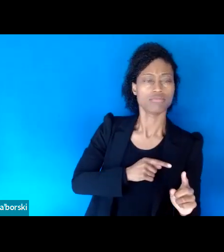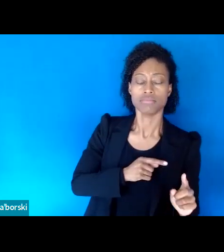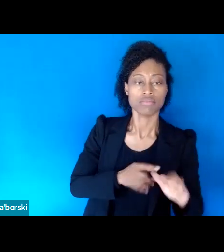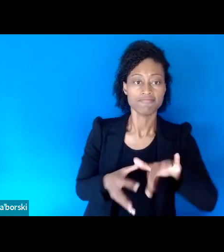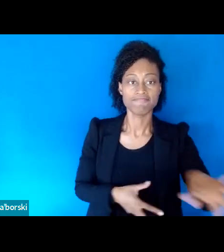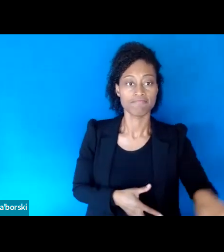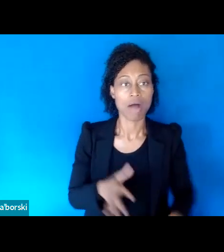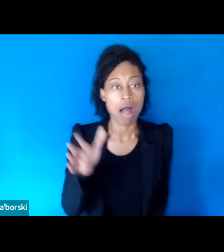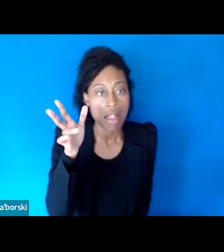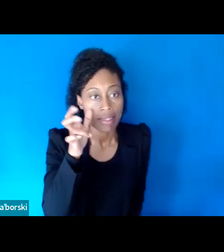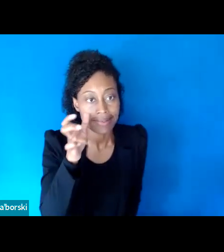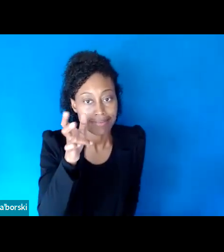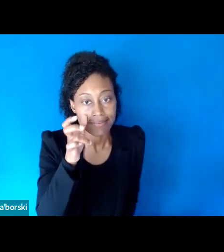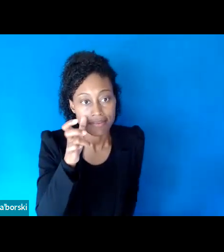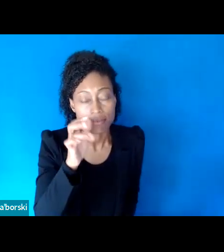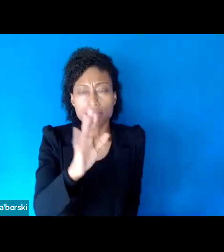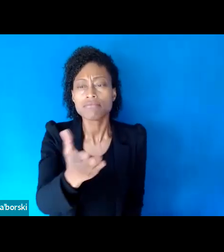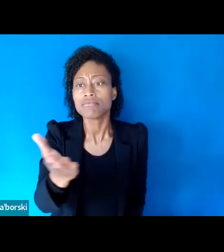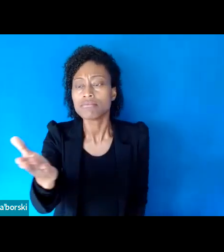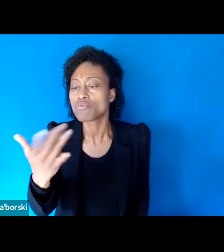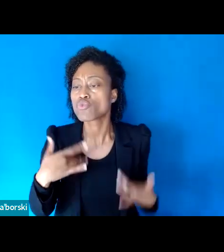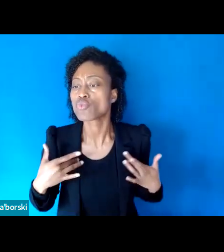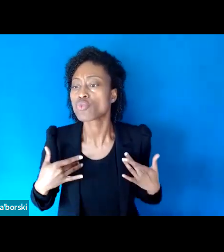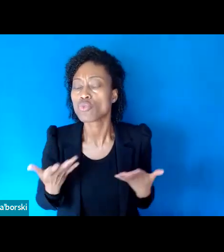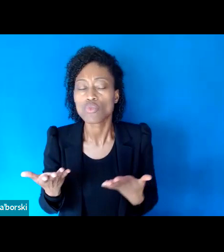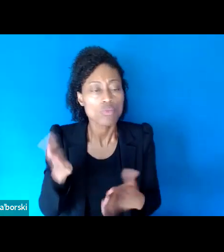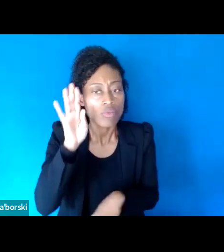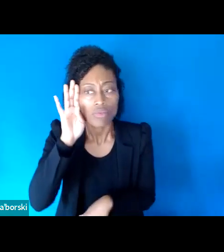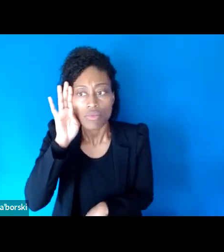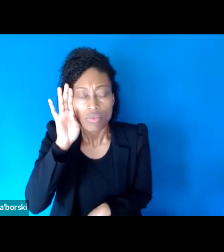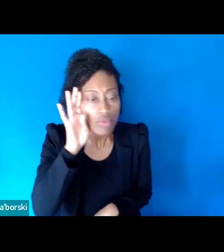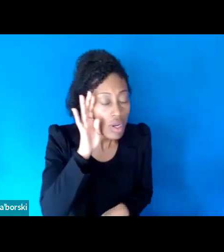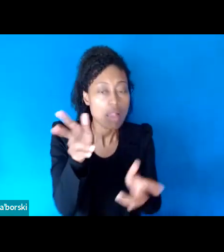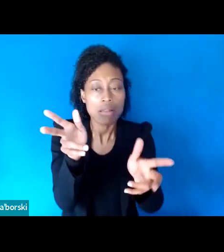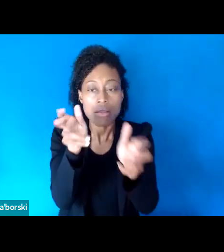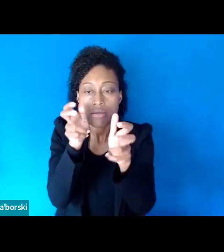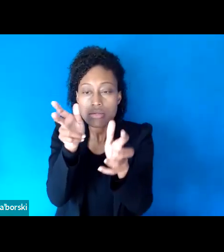listen and hear what is going on, and not just